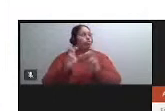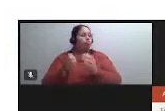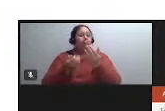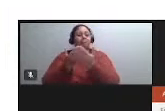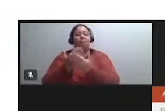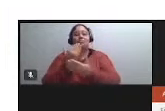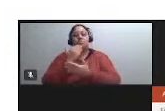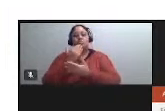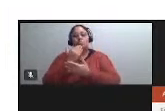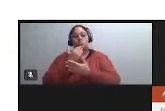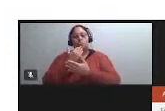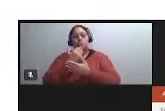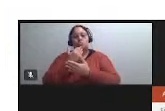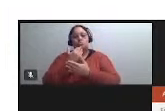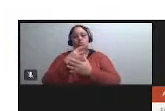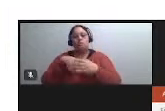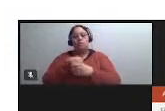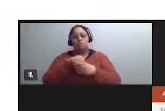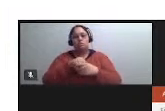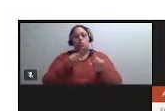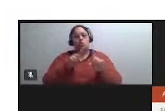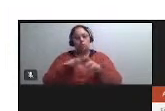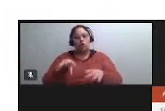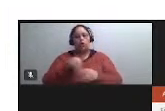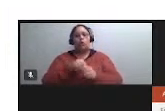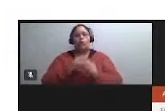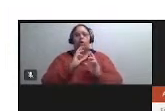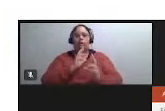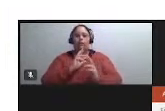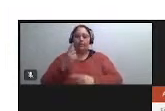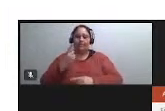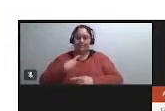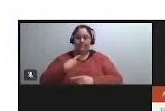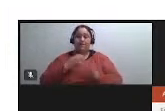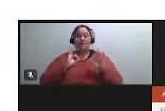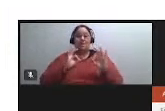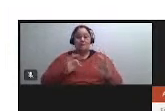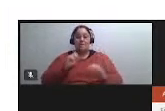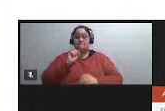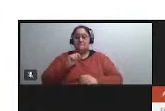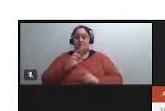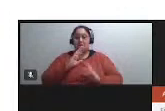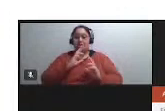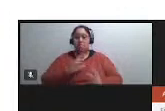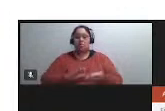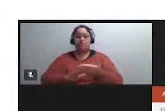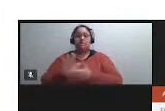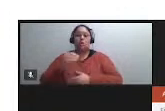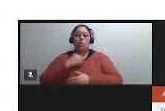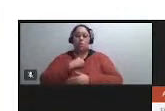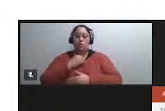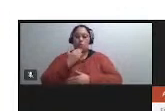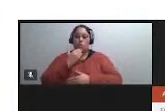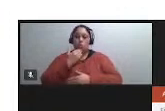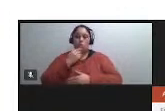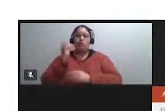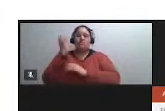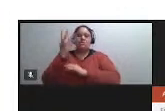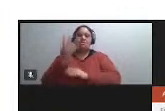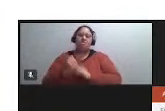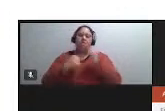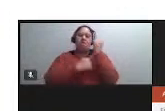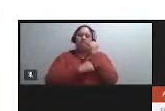the participants was also included in the report, and that report was then sent to the Speaker's office, and the Speaker's